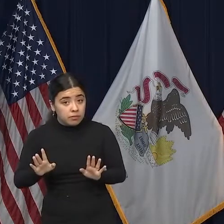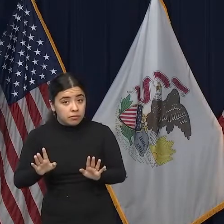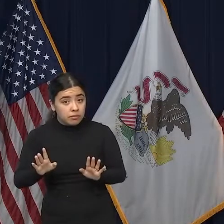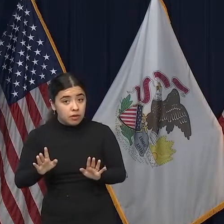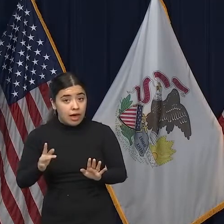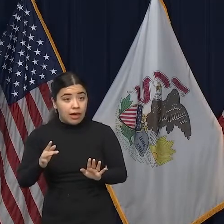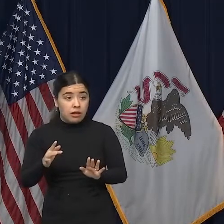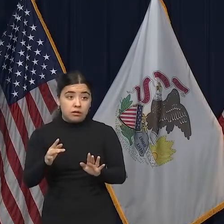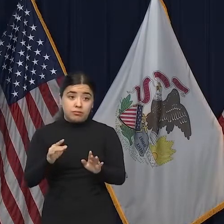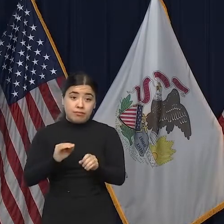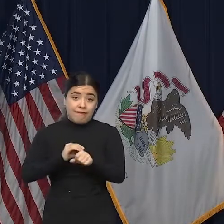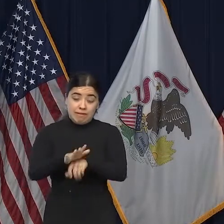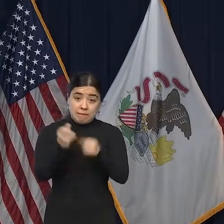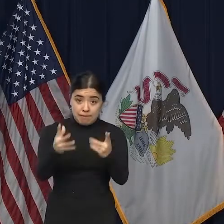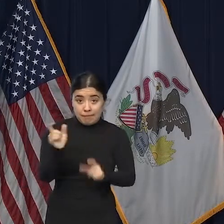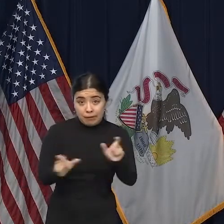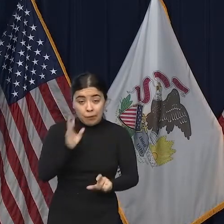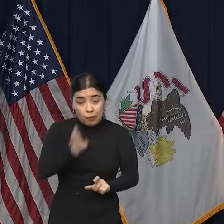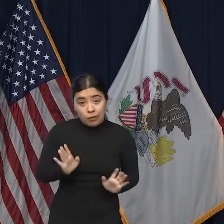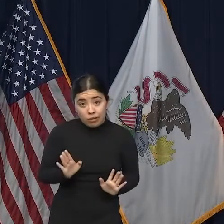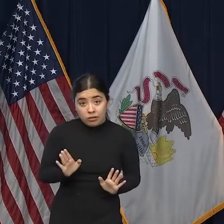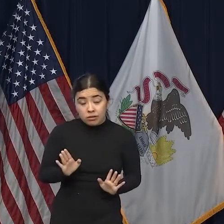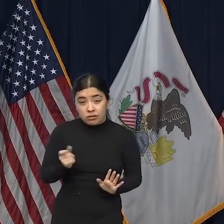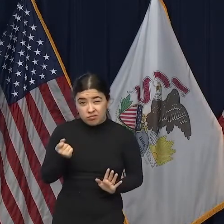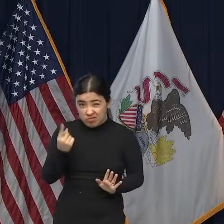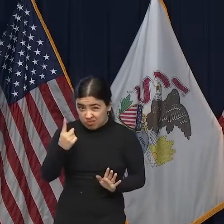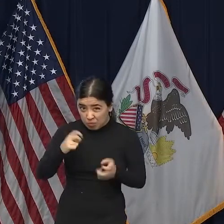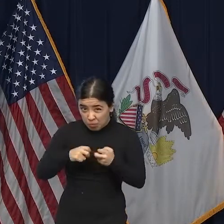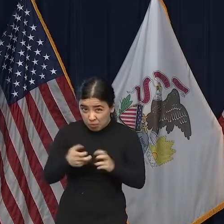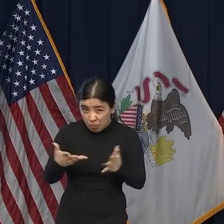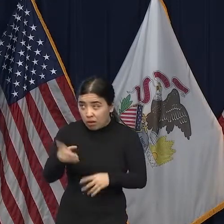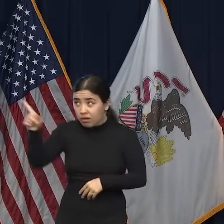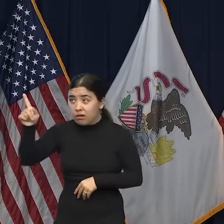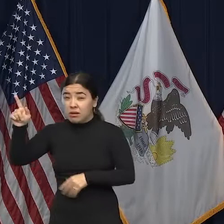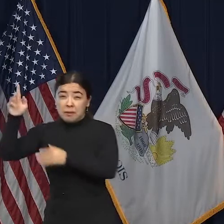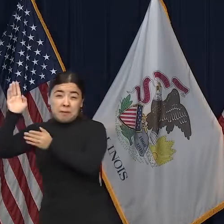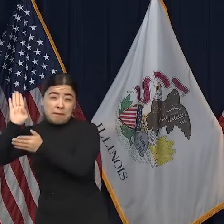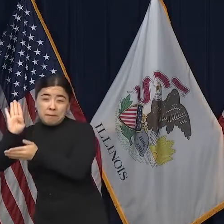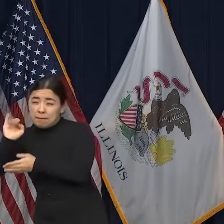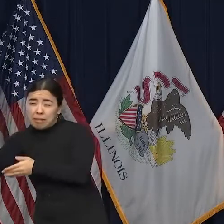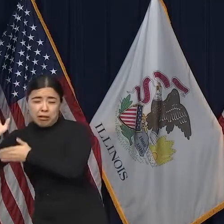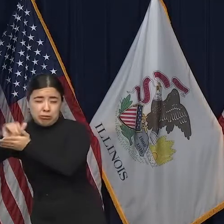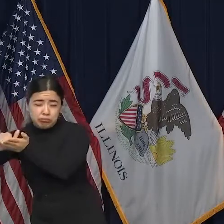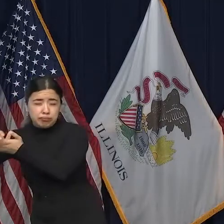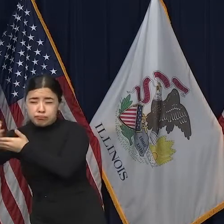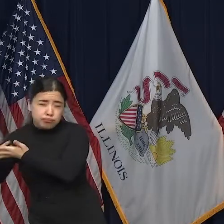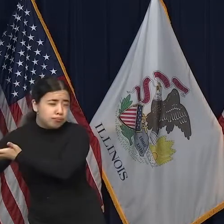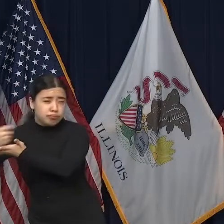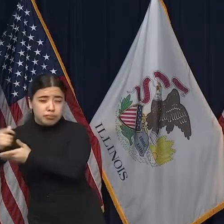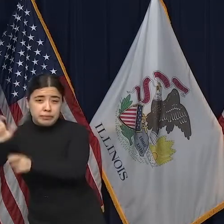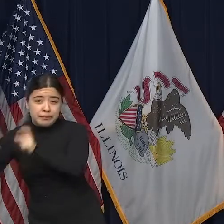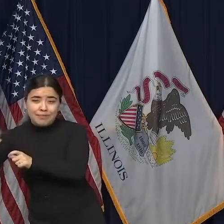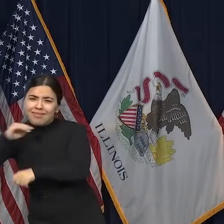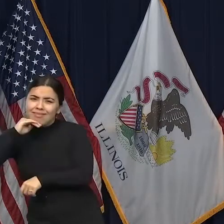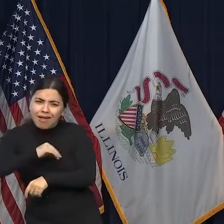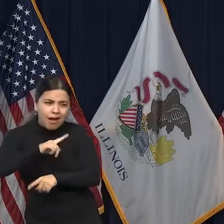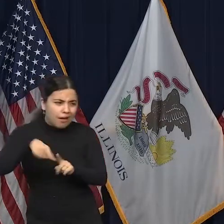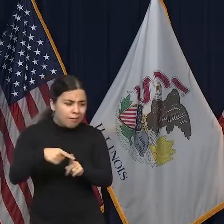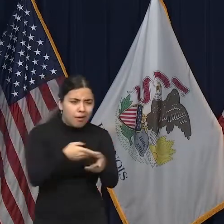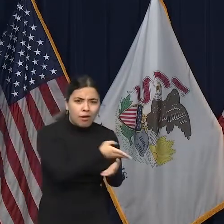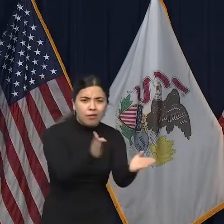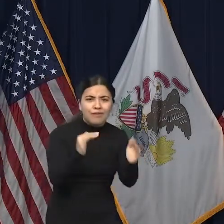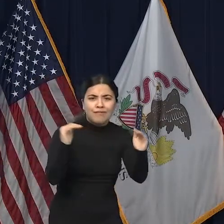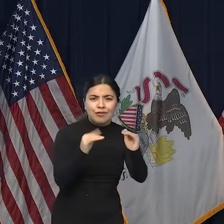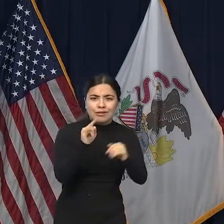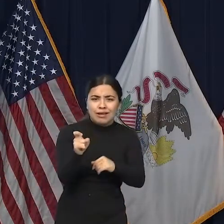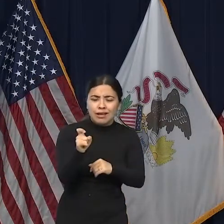fair tax are more than happy to hurt our public schools, shake the foundations of our cities, and diminish our state. Maybe because